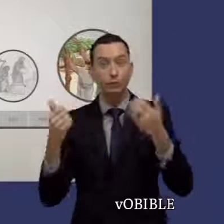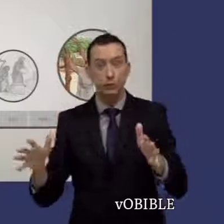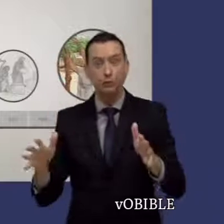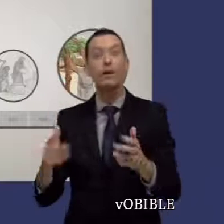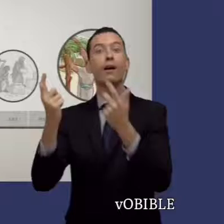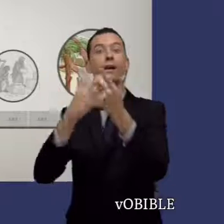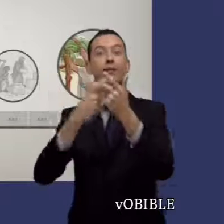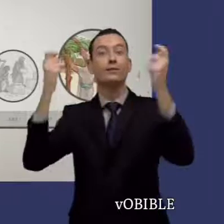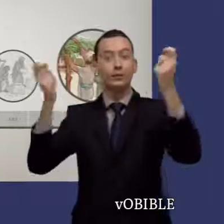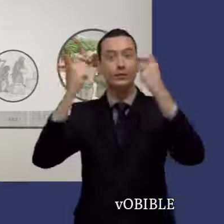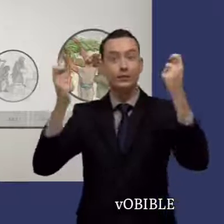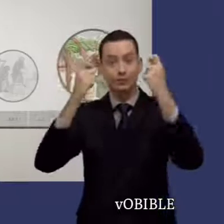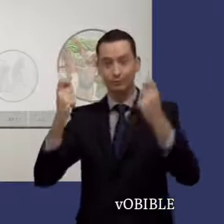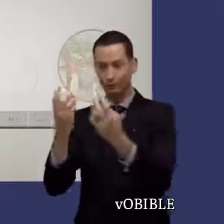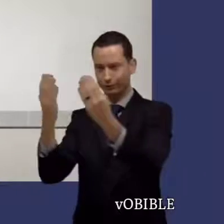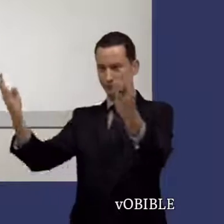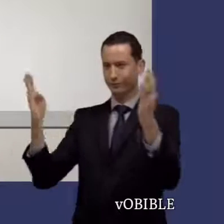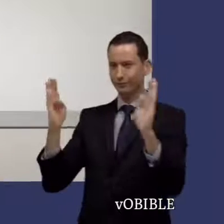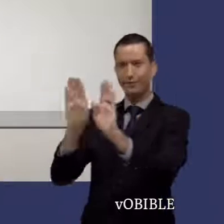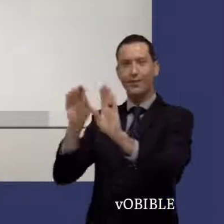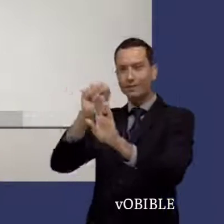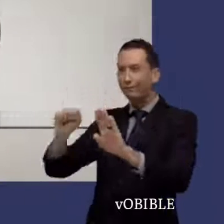this, the walls of Jerusalem were inaugurated.